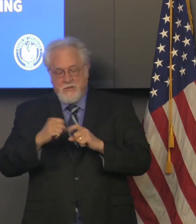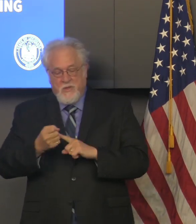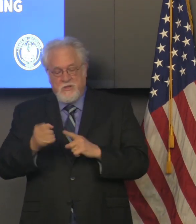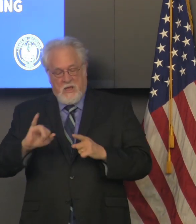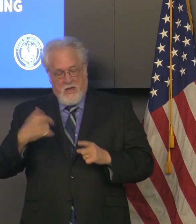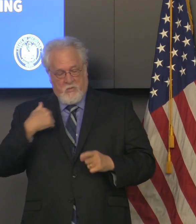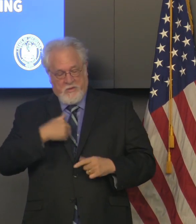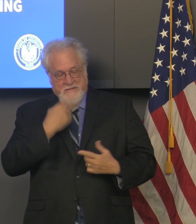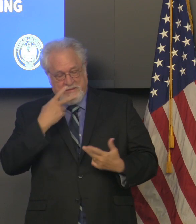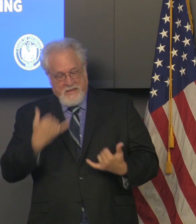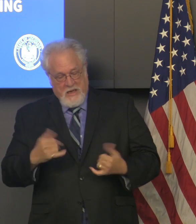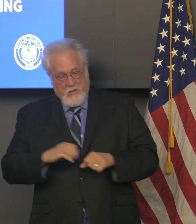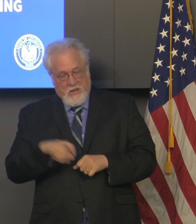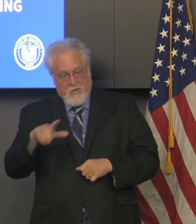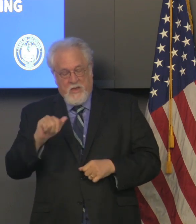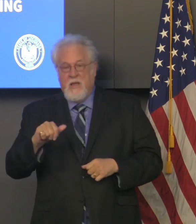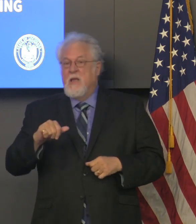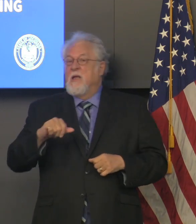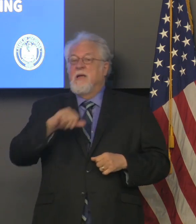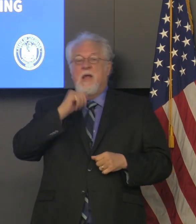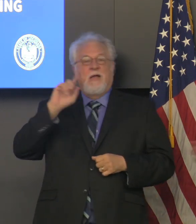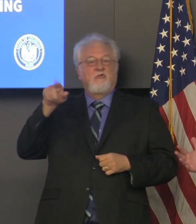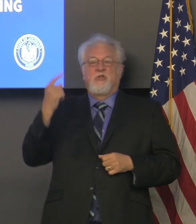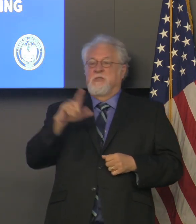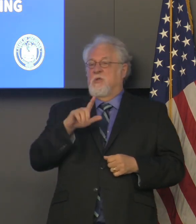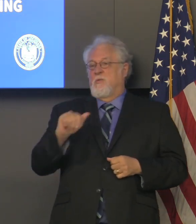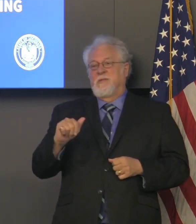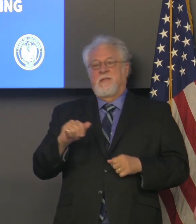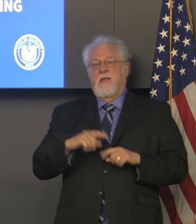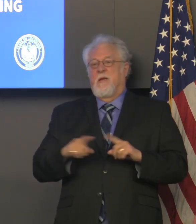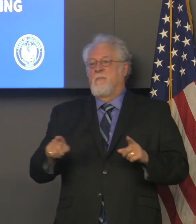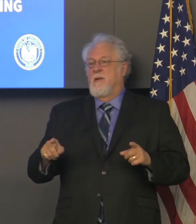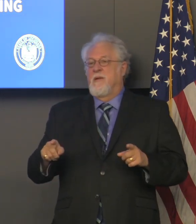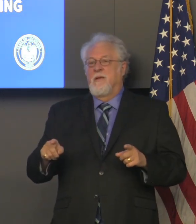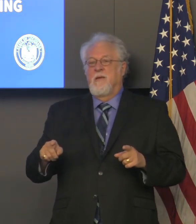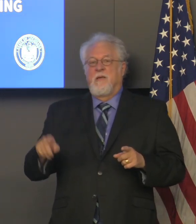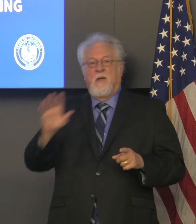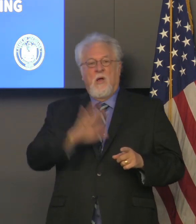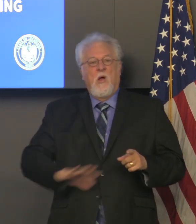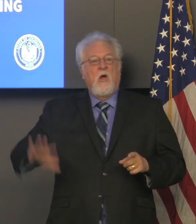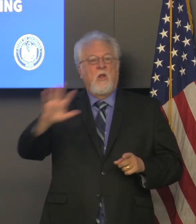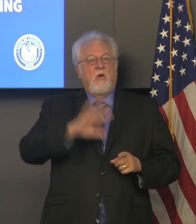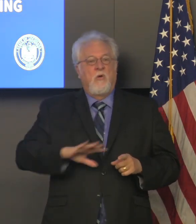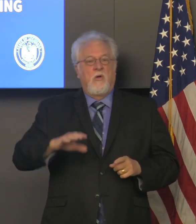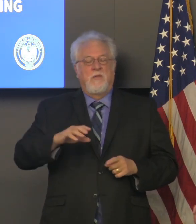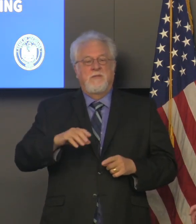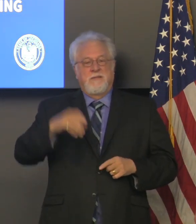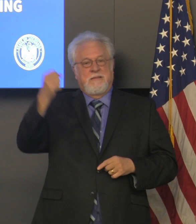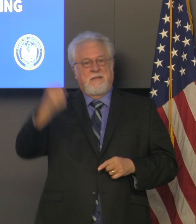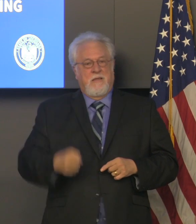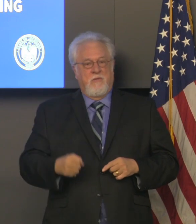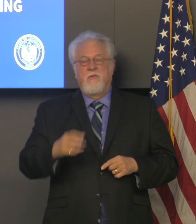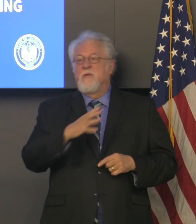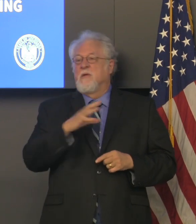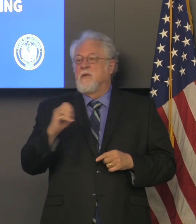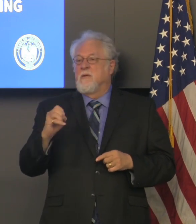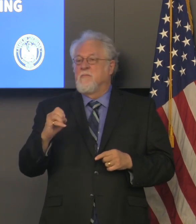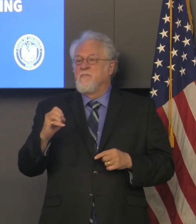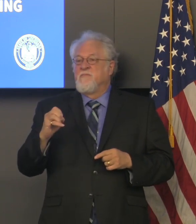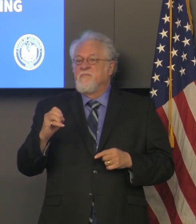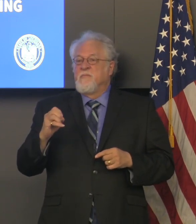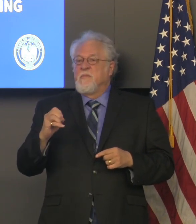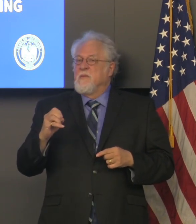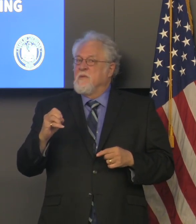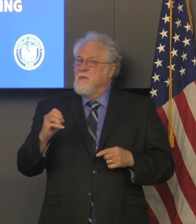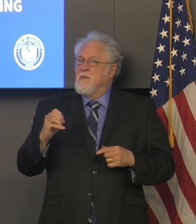we're seeing here in Louisiana, not exclusively in Louisiana, but across the Sun Belt. And